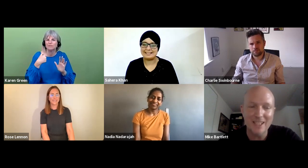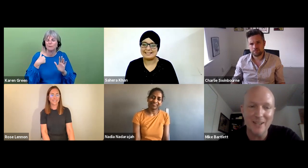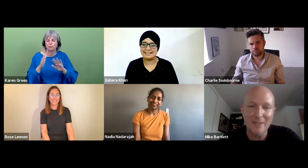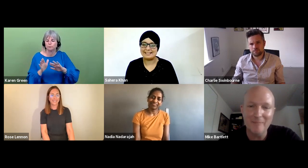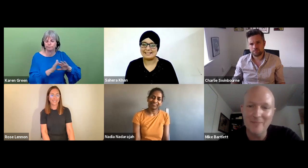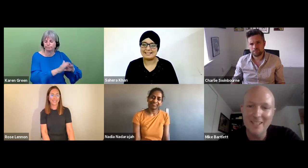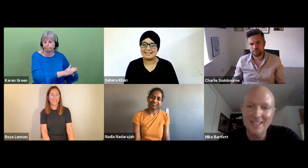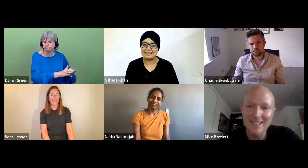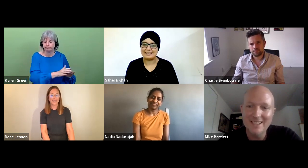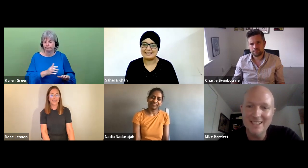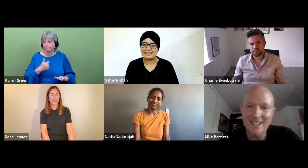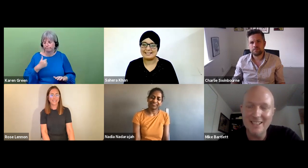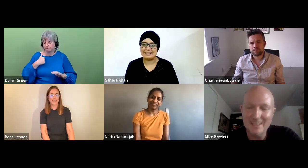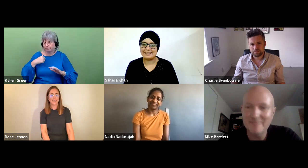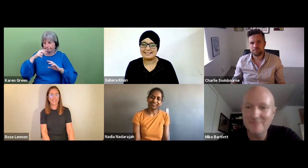going on. Yeah.